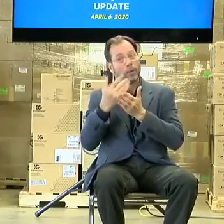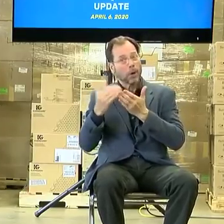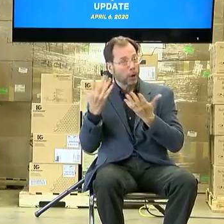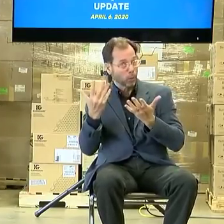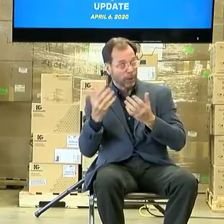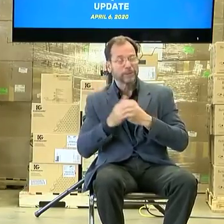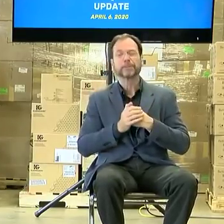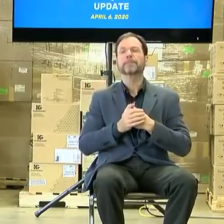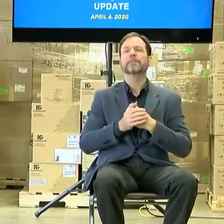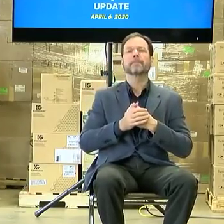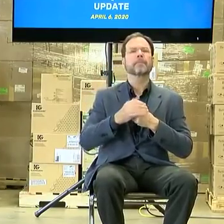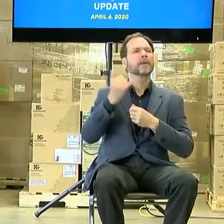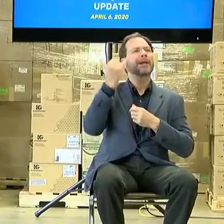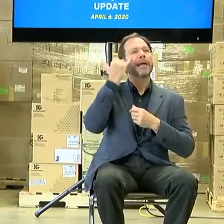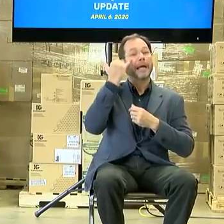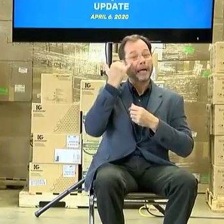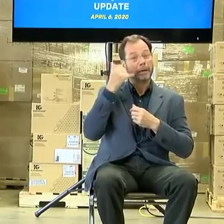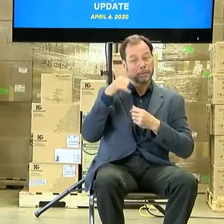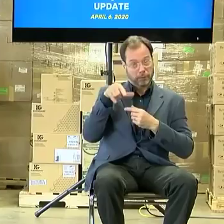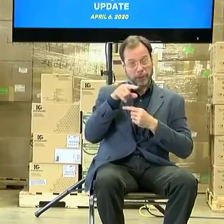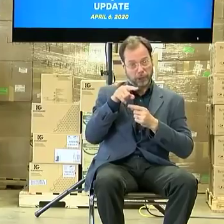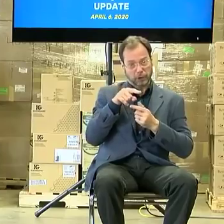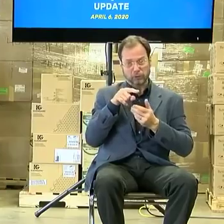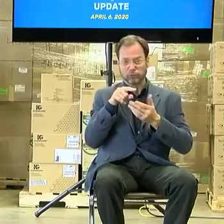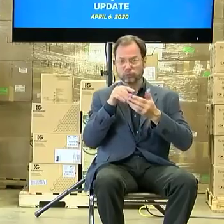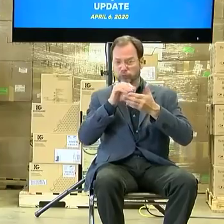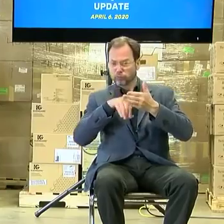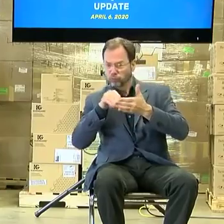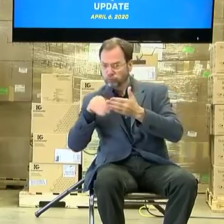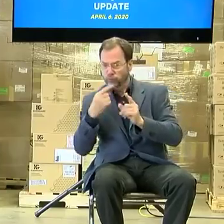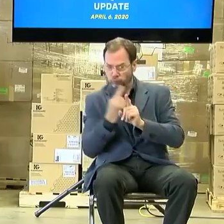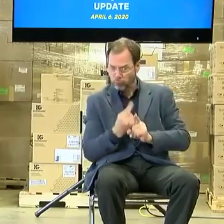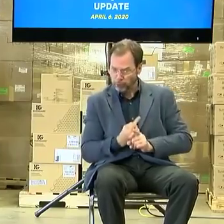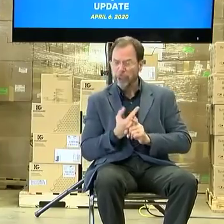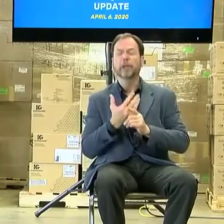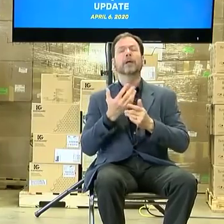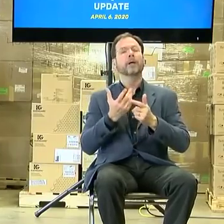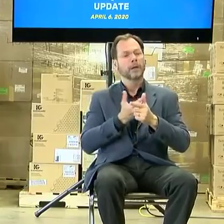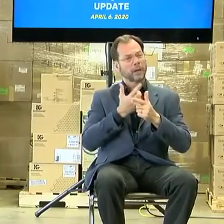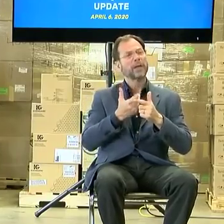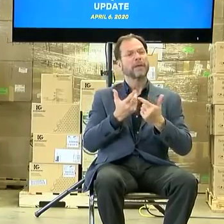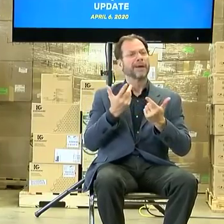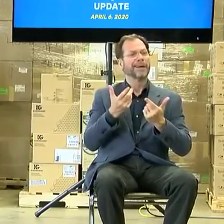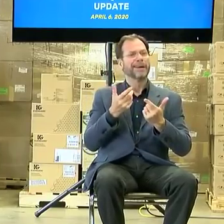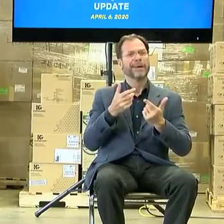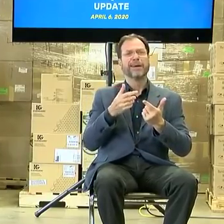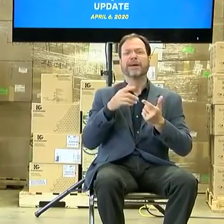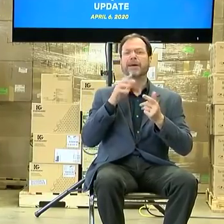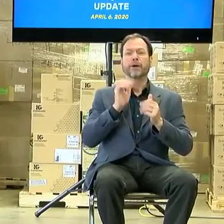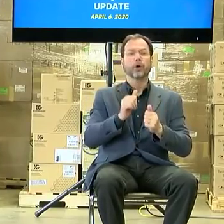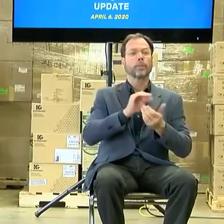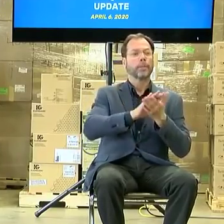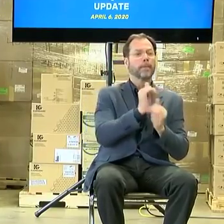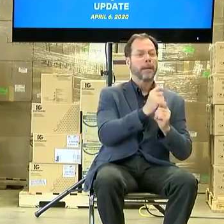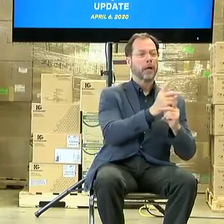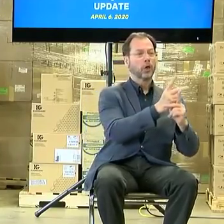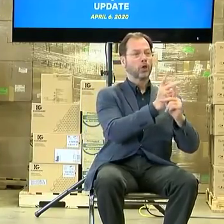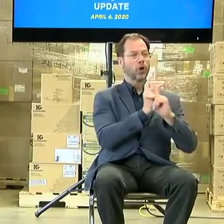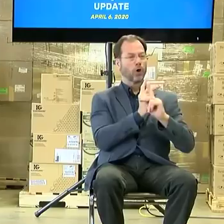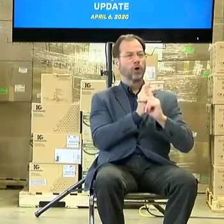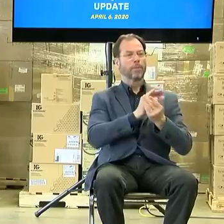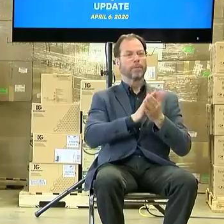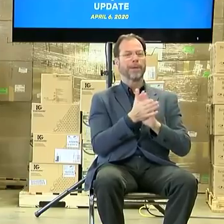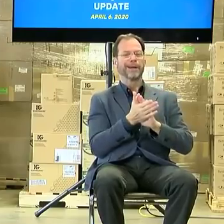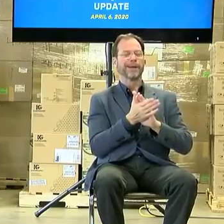them is if they are handled correctly, it's possible that they are able to convert from a loan into a